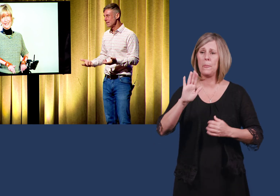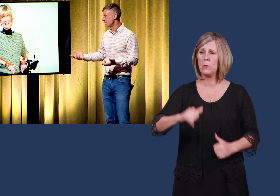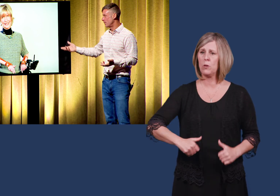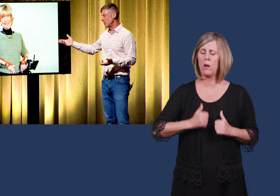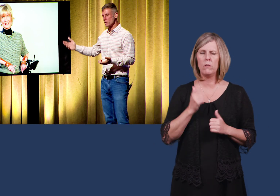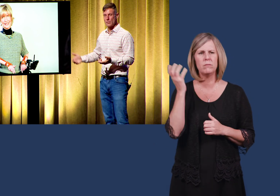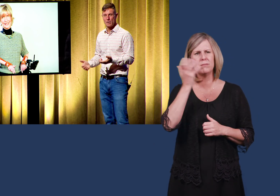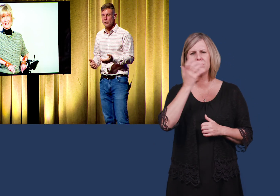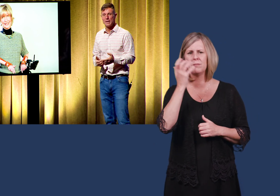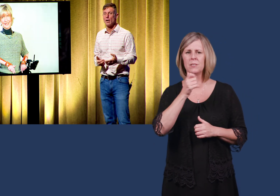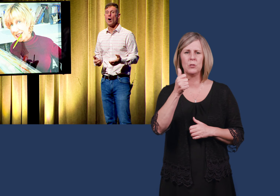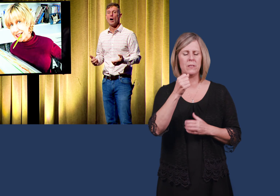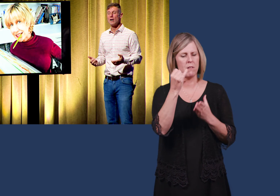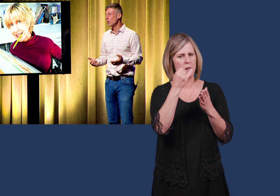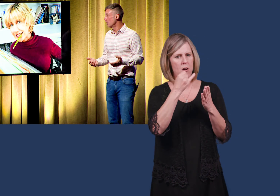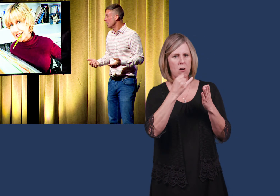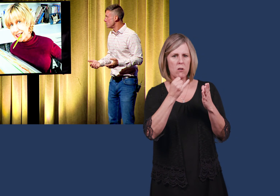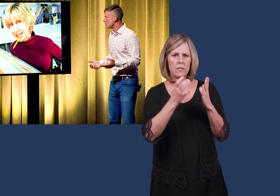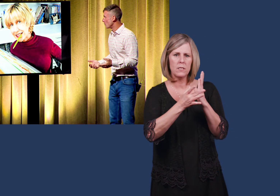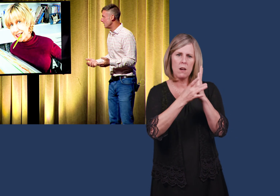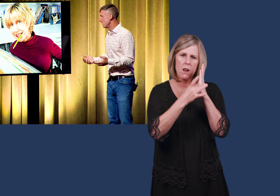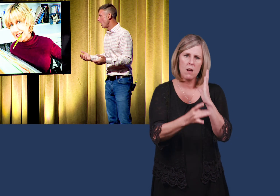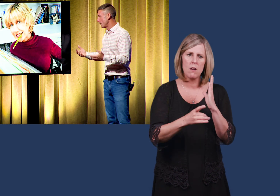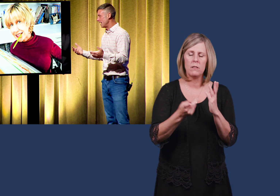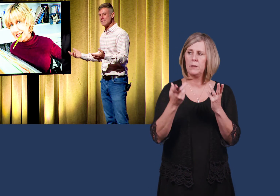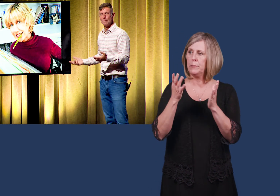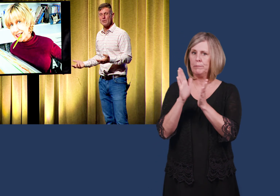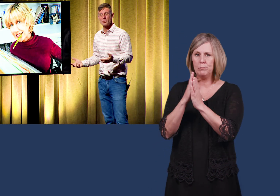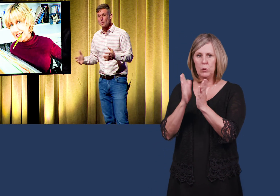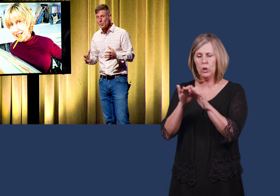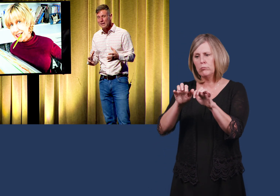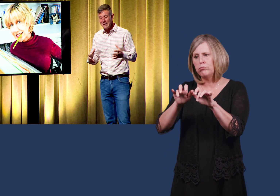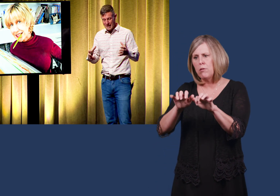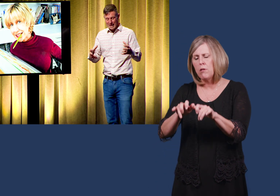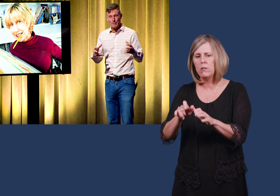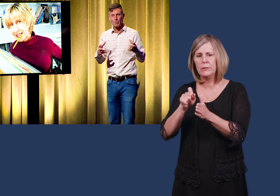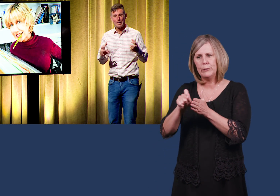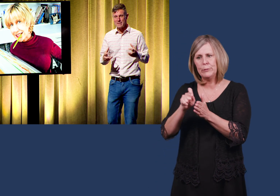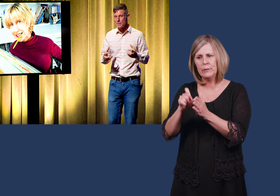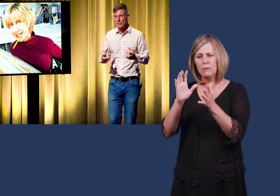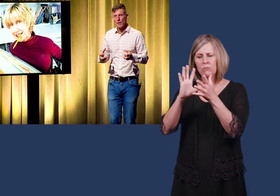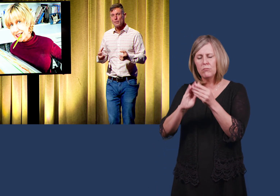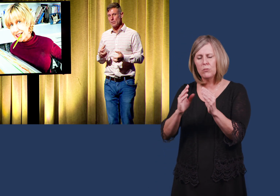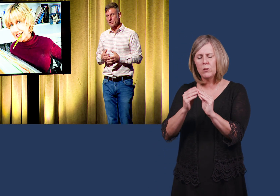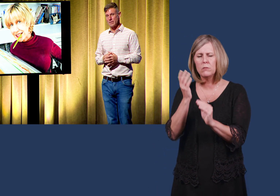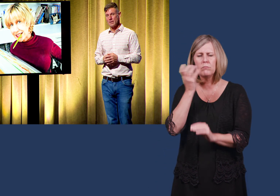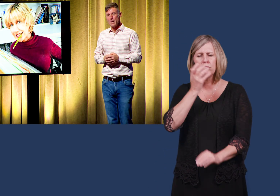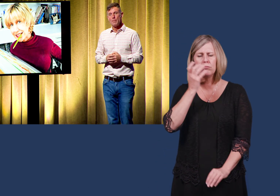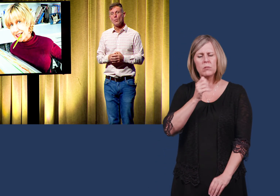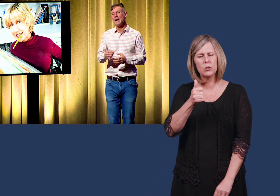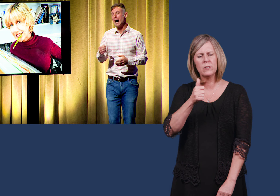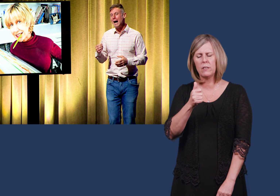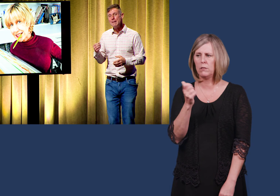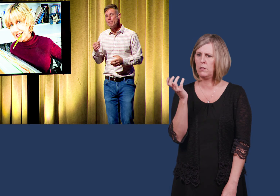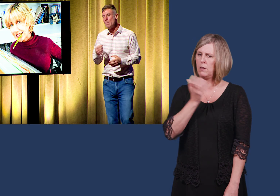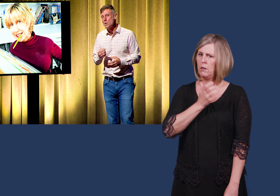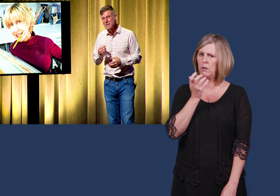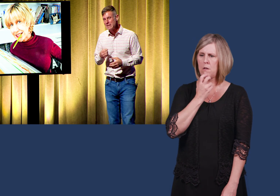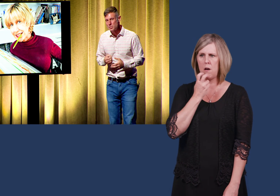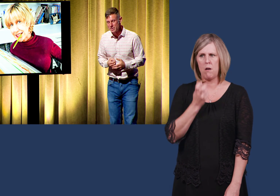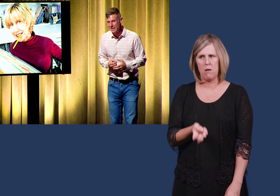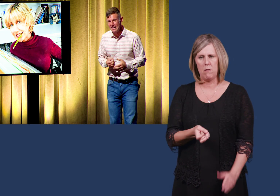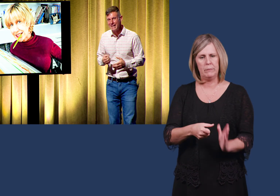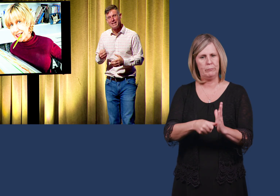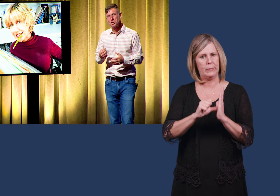know, like this is a picture of her doing her art, or she's written all kinds of books. She's a really impressive person. But what I'm